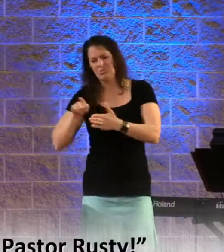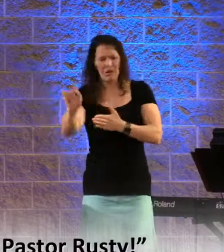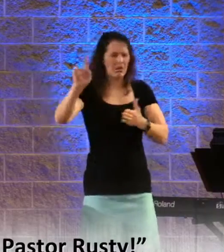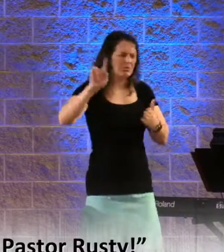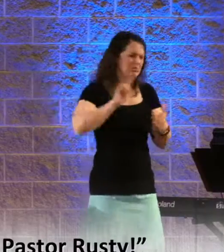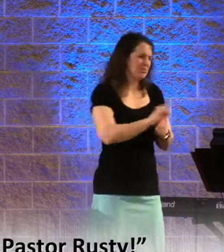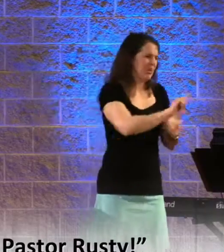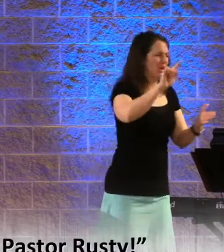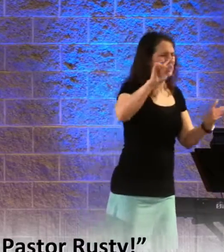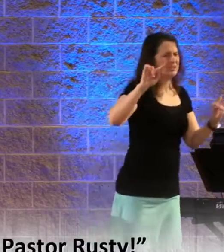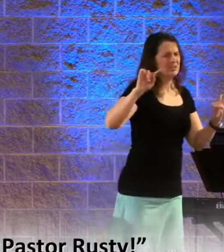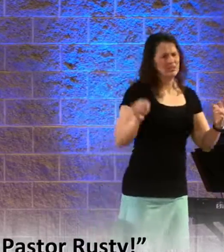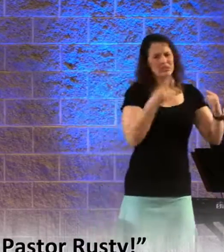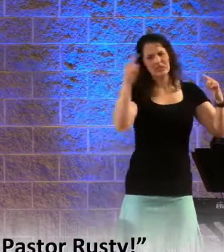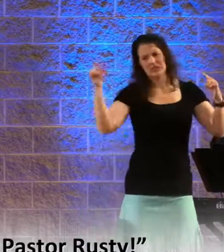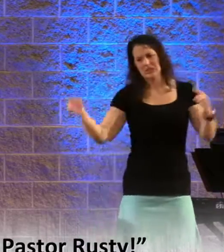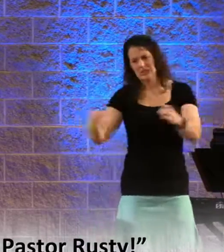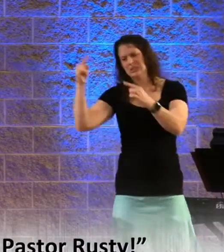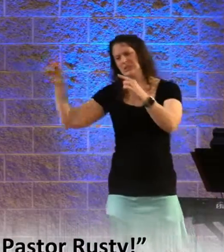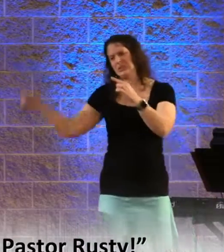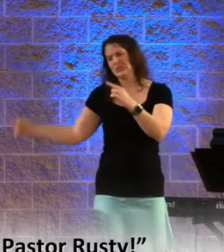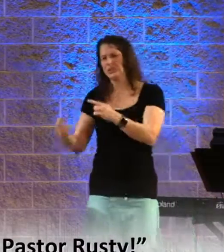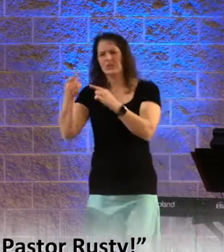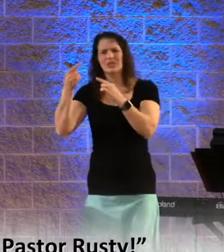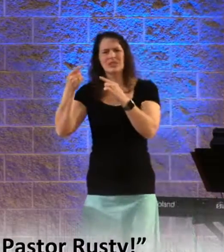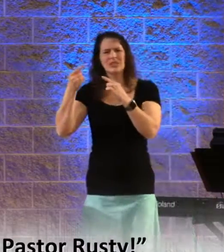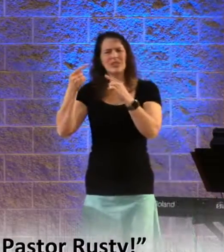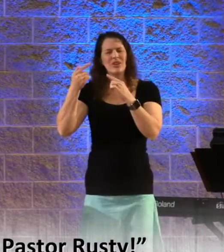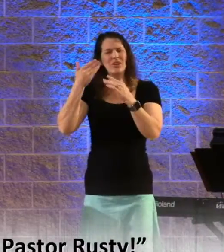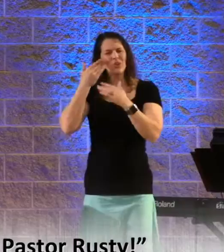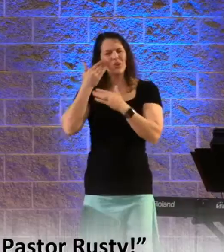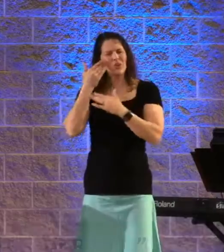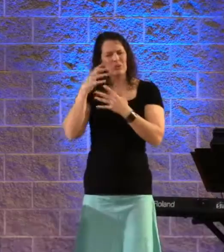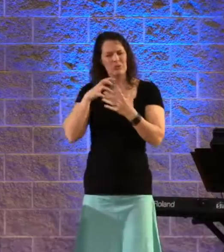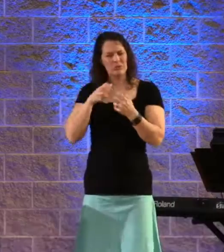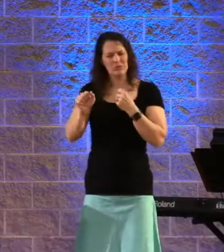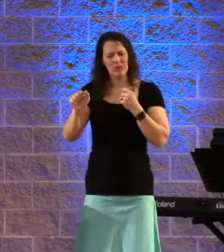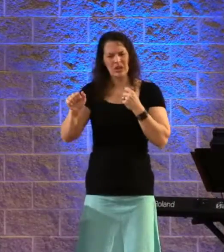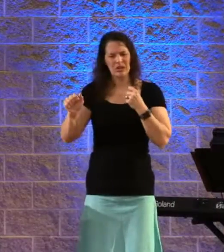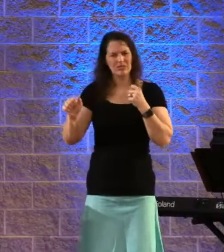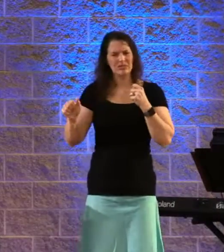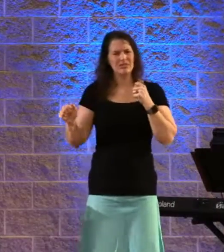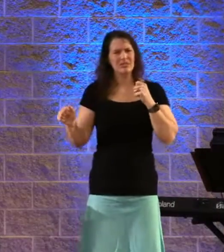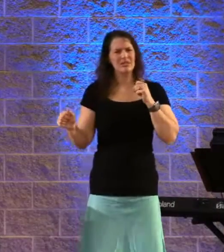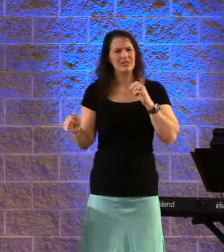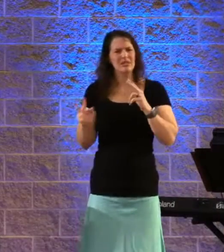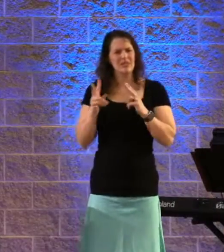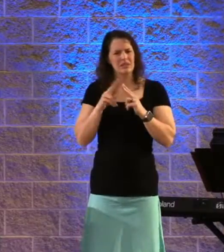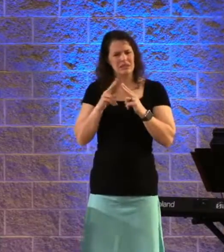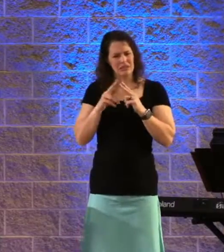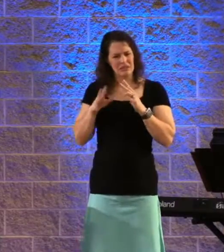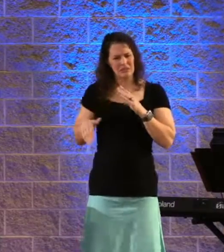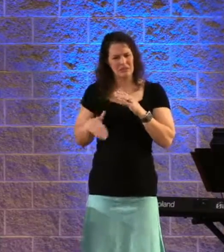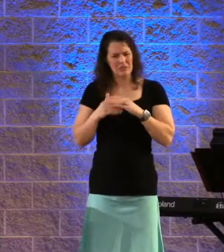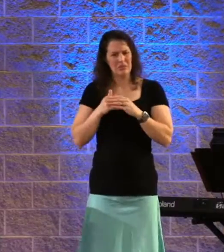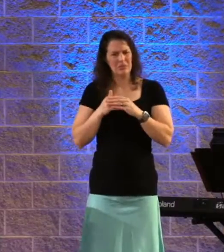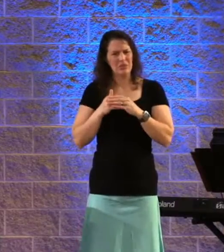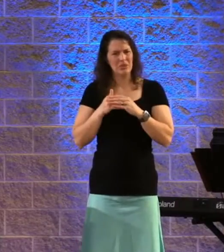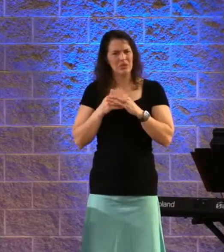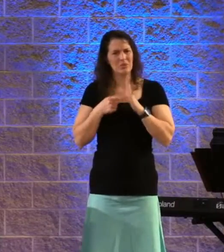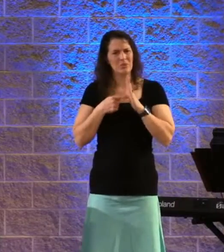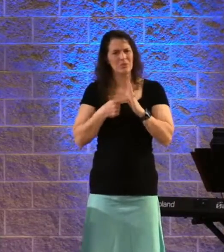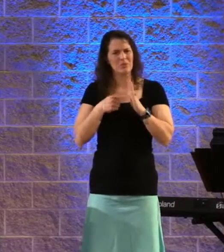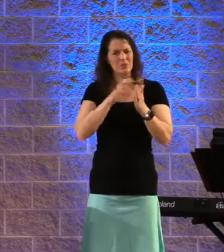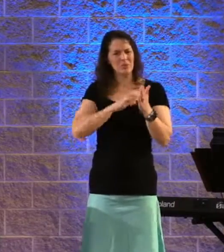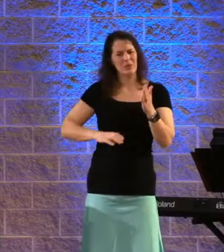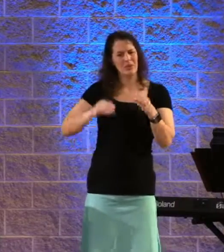people. He knows how it mars the institution that is going to represent Christ in the church. And He knows